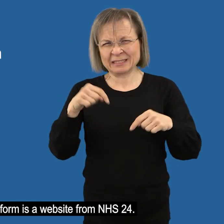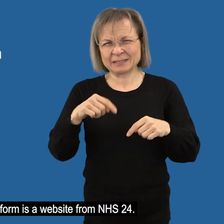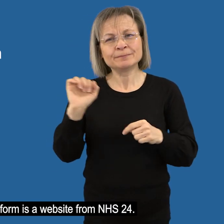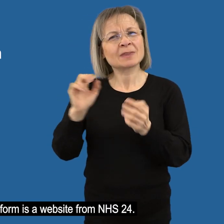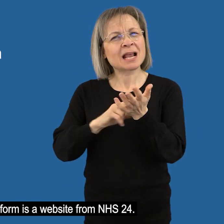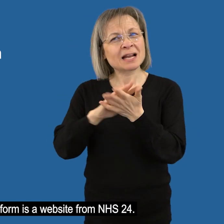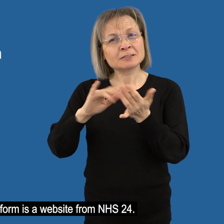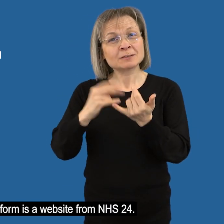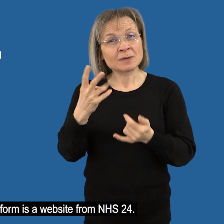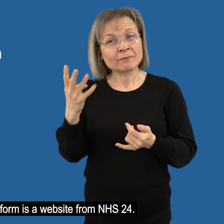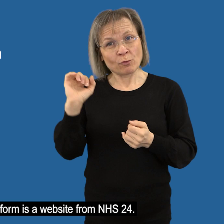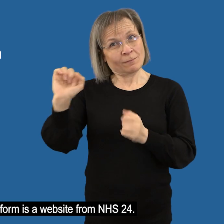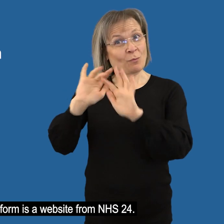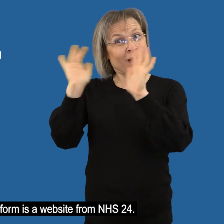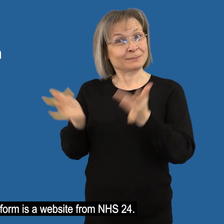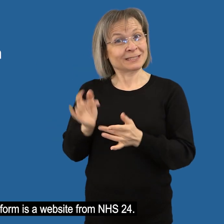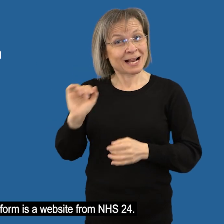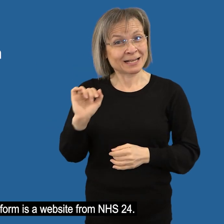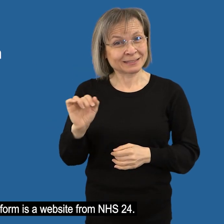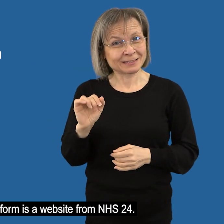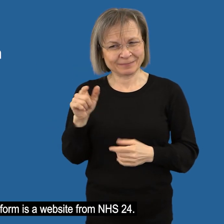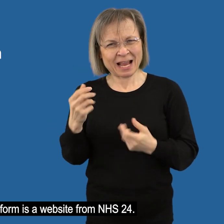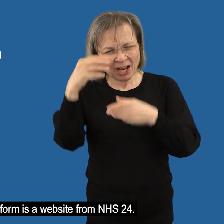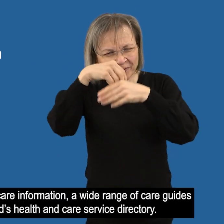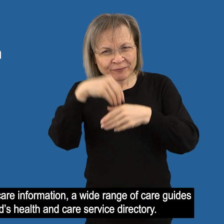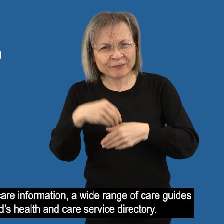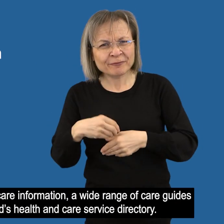NHS Inform is a website from NHS24.